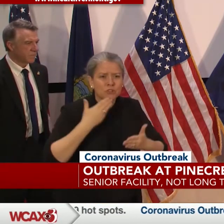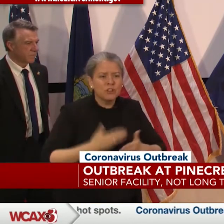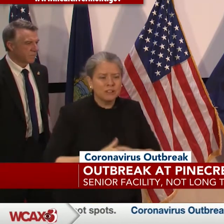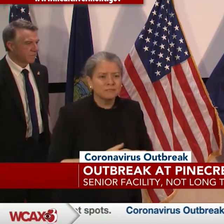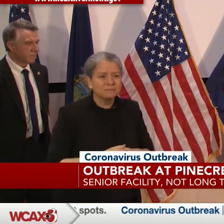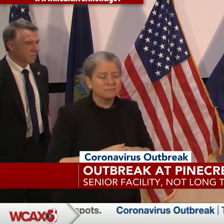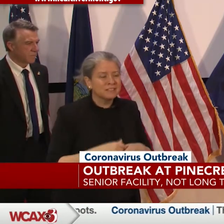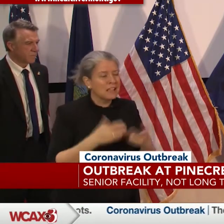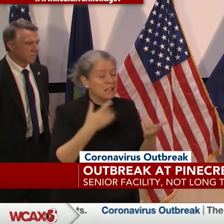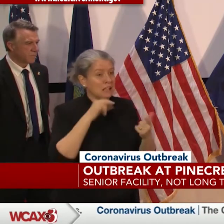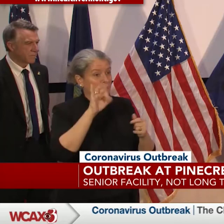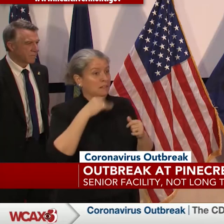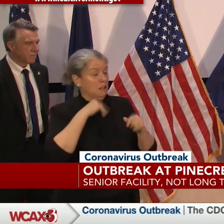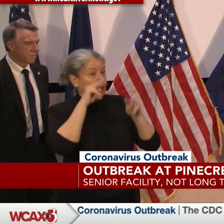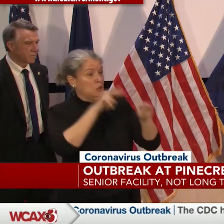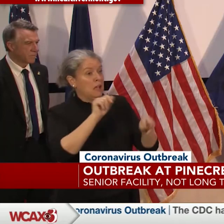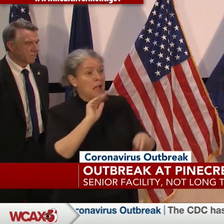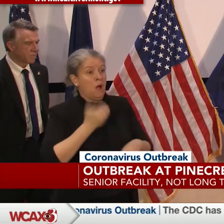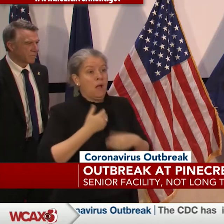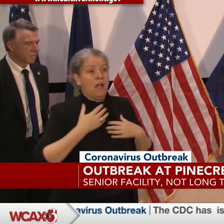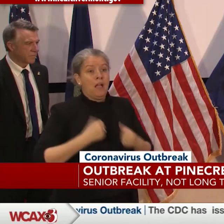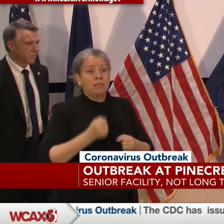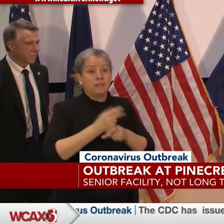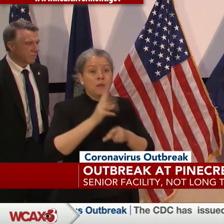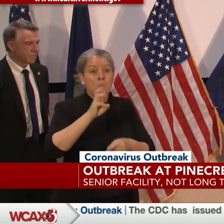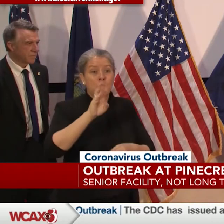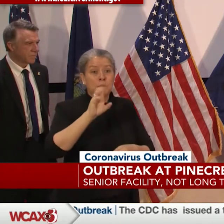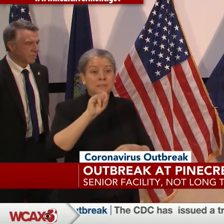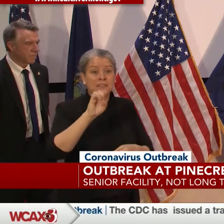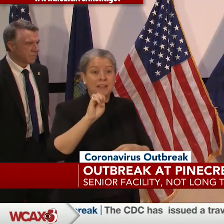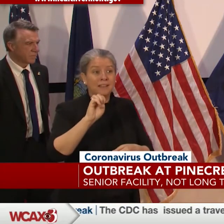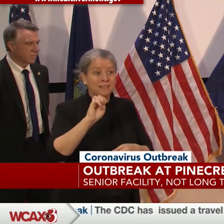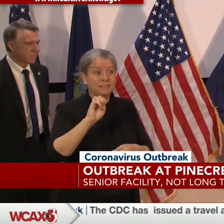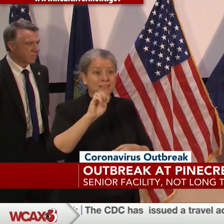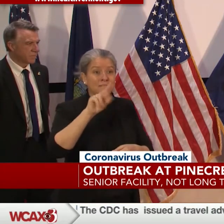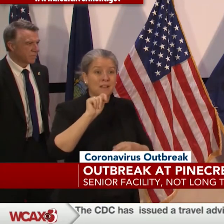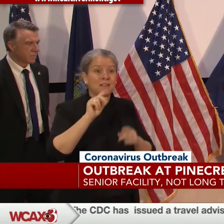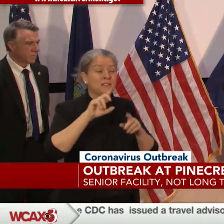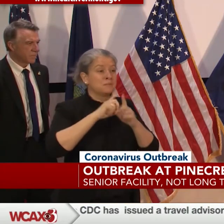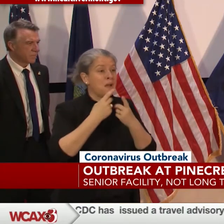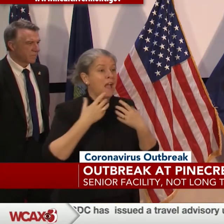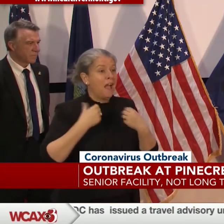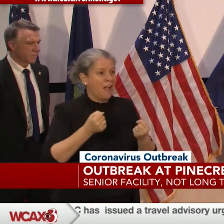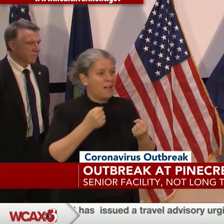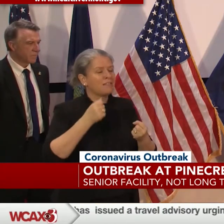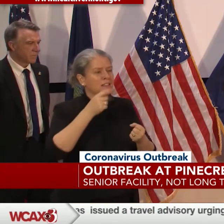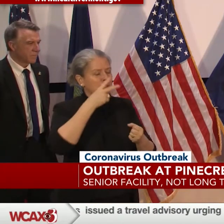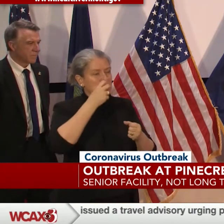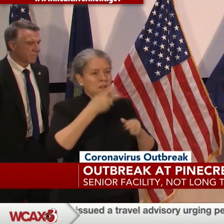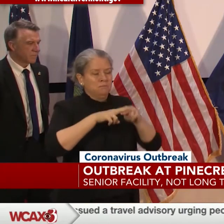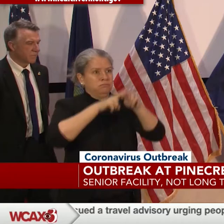hits, I guess is the word, to the healthcare website, many of you are using that for information,